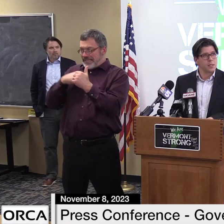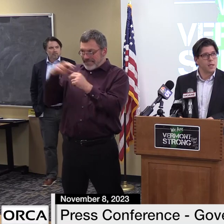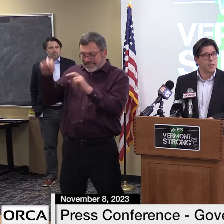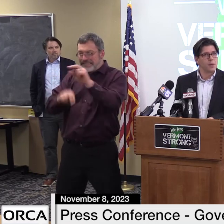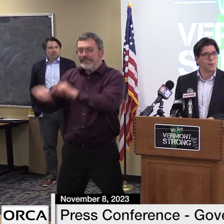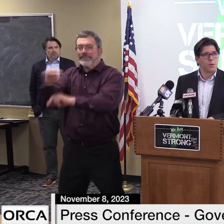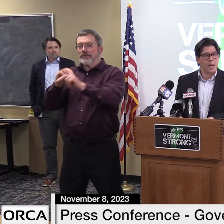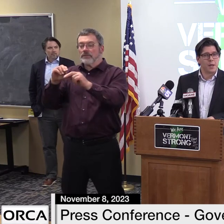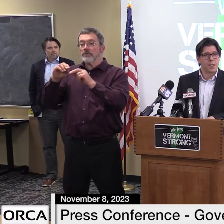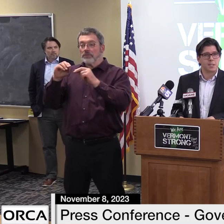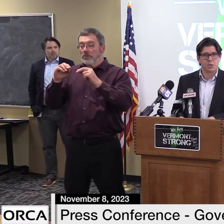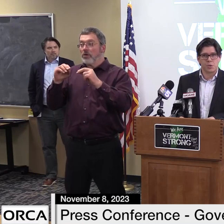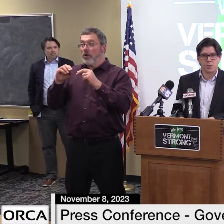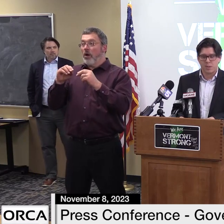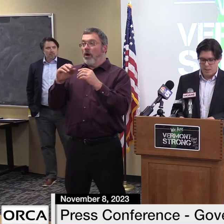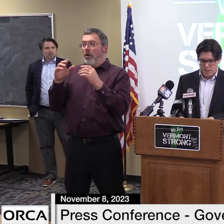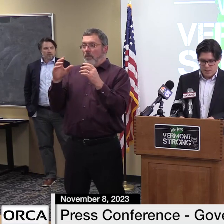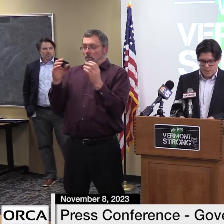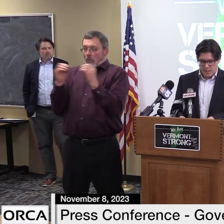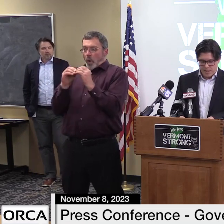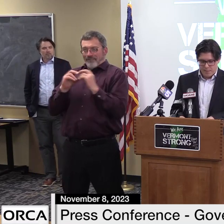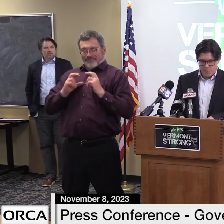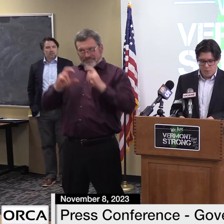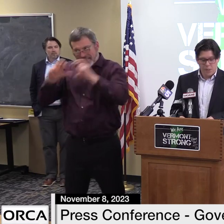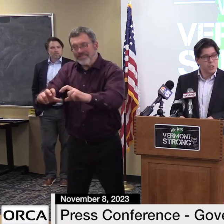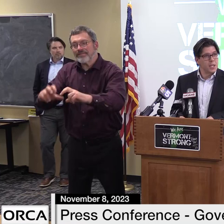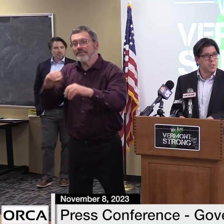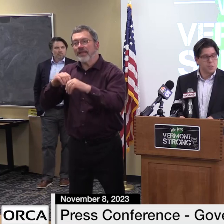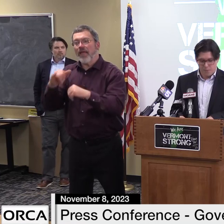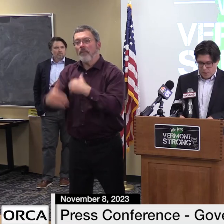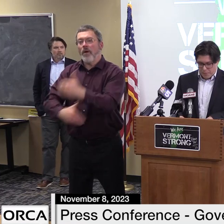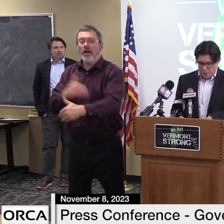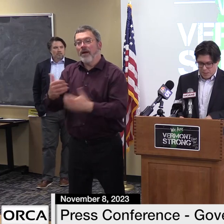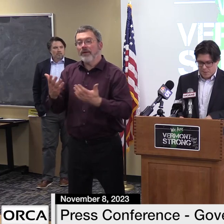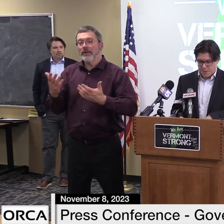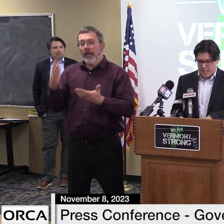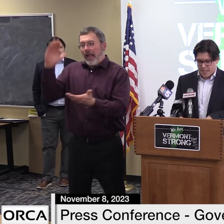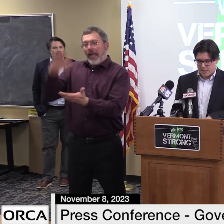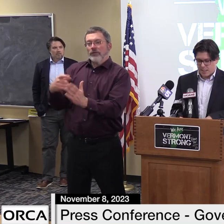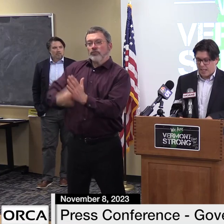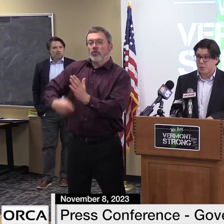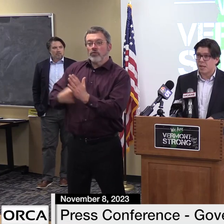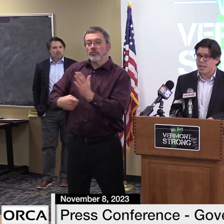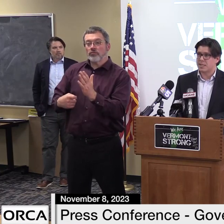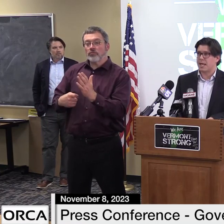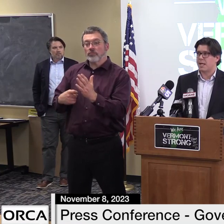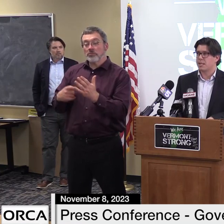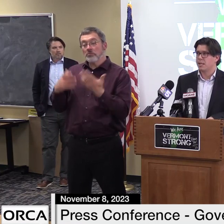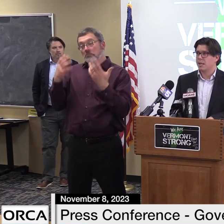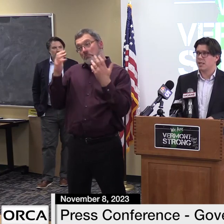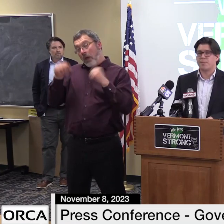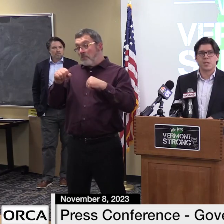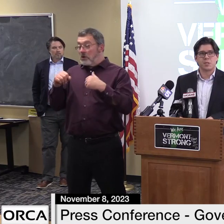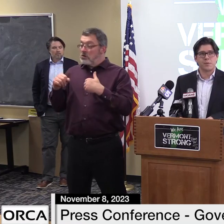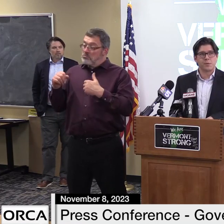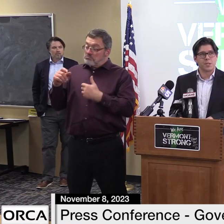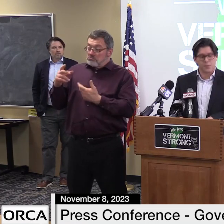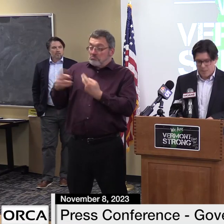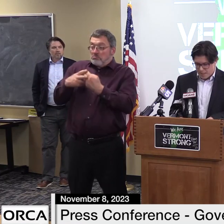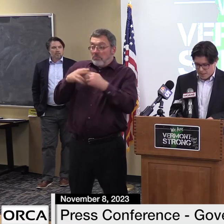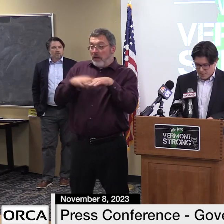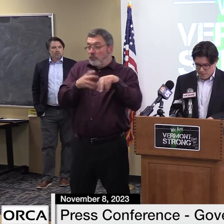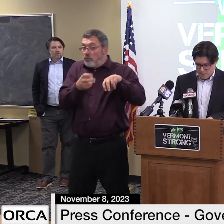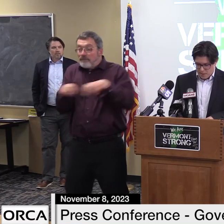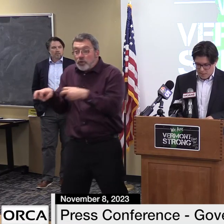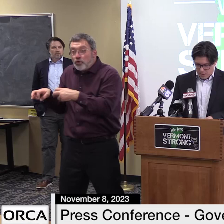could require us to look at changes to the property transfer tax, the capital gains tax, expansions of the